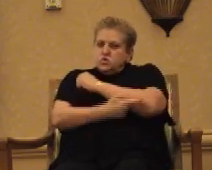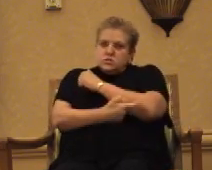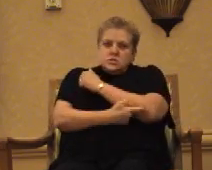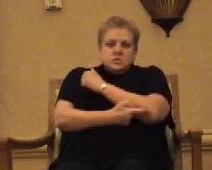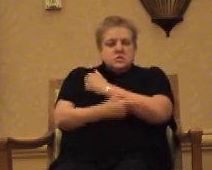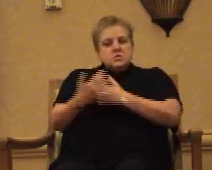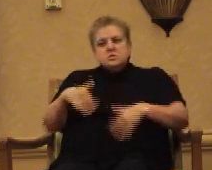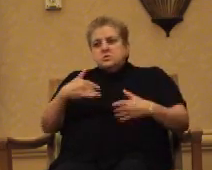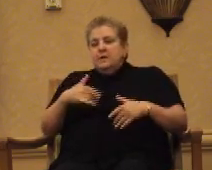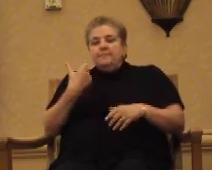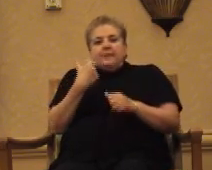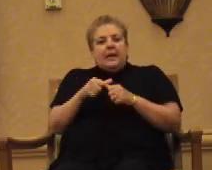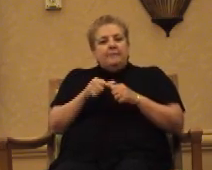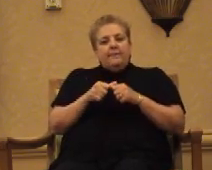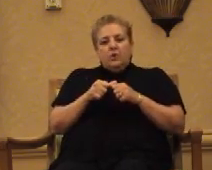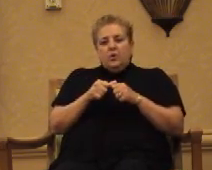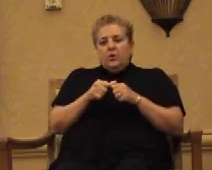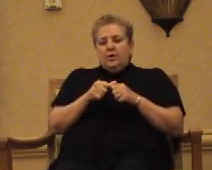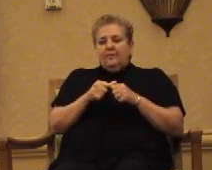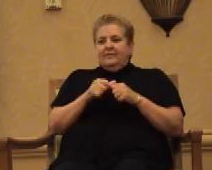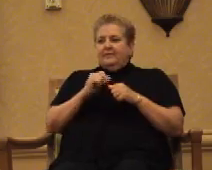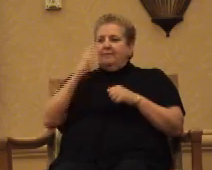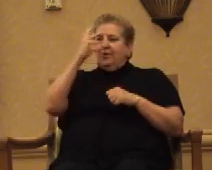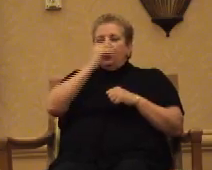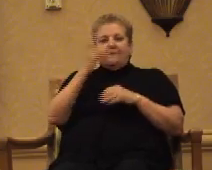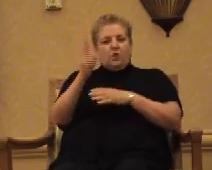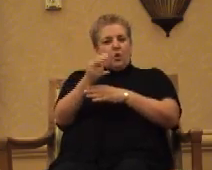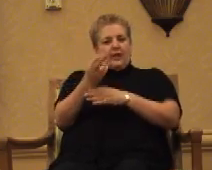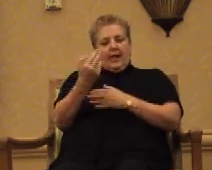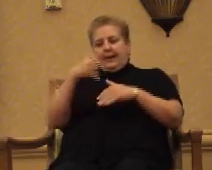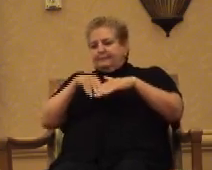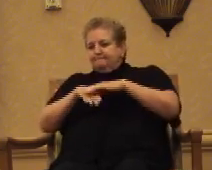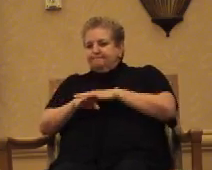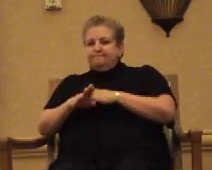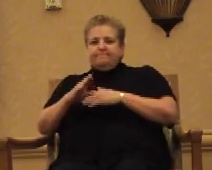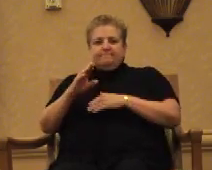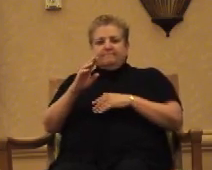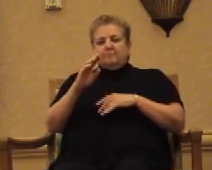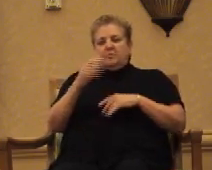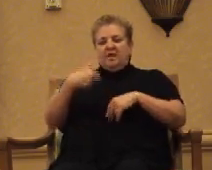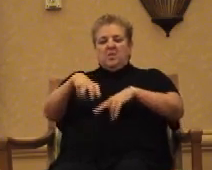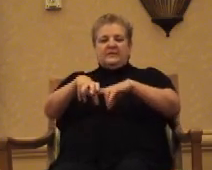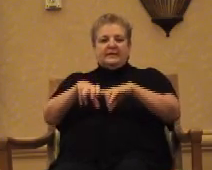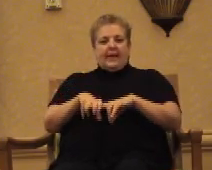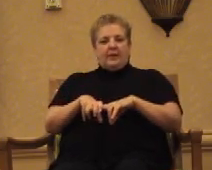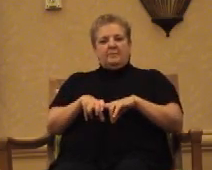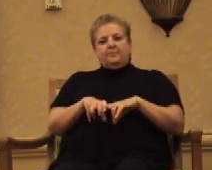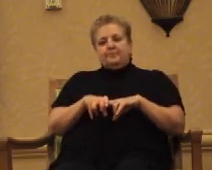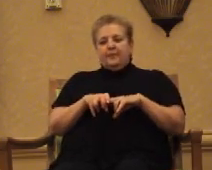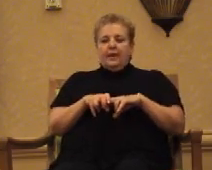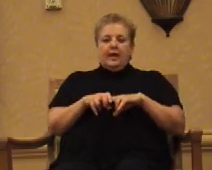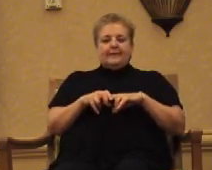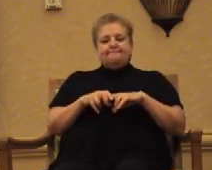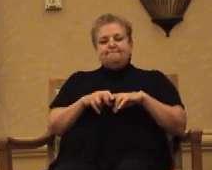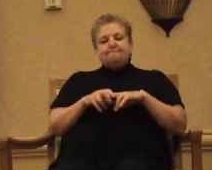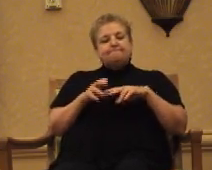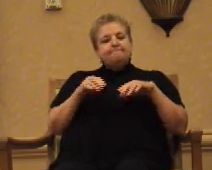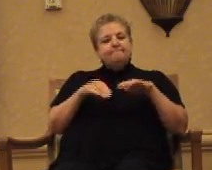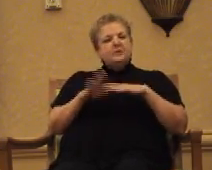I remember sitting down at a beautiful hotel in Monaco, sat down a little mini bar and opened it up and wonder what's in